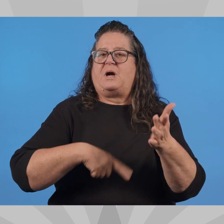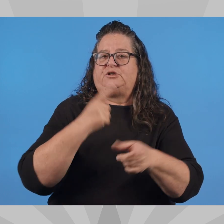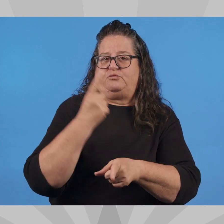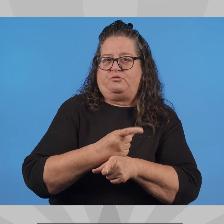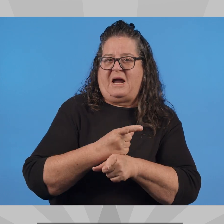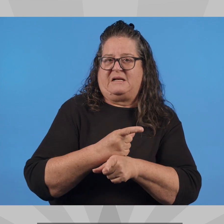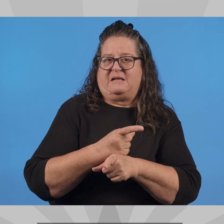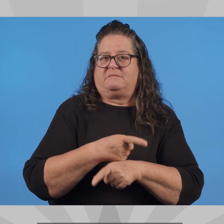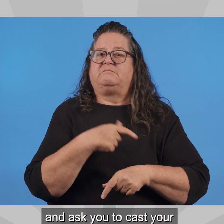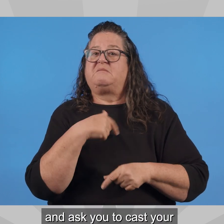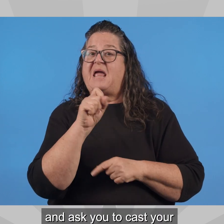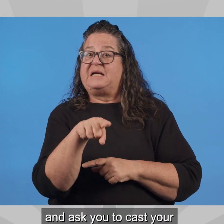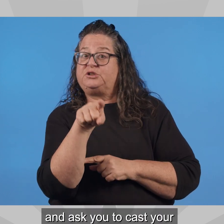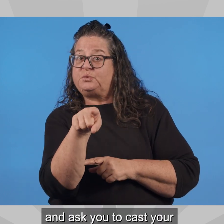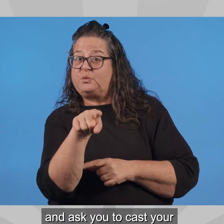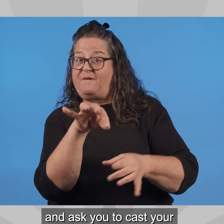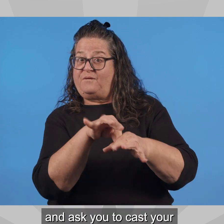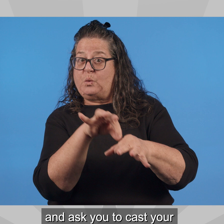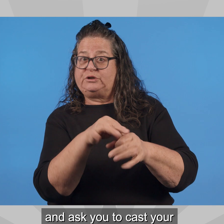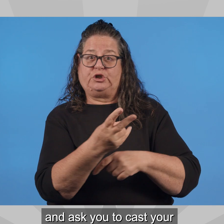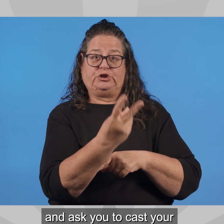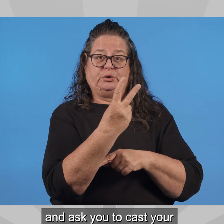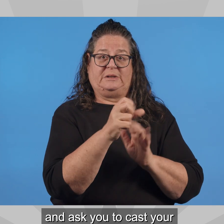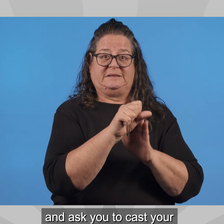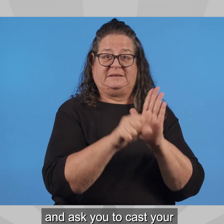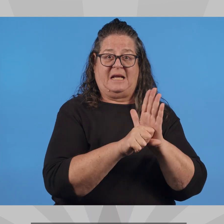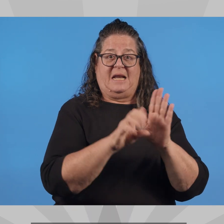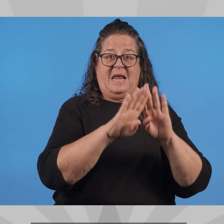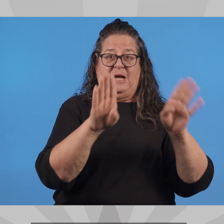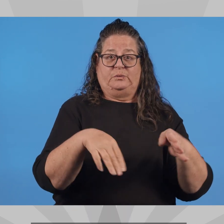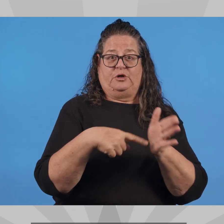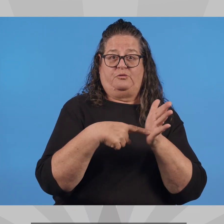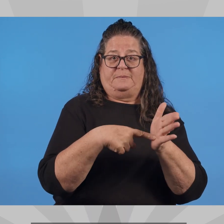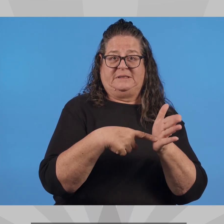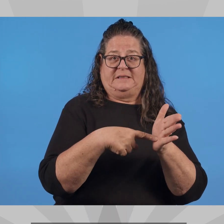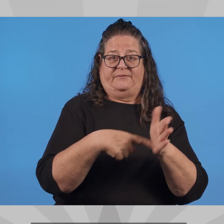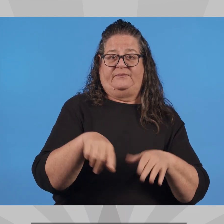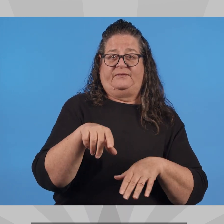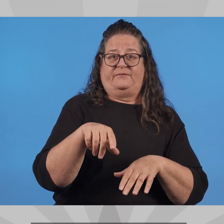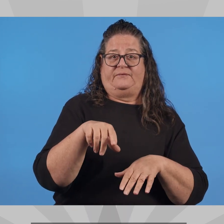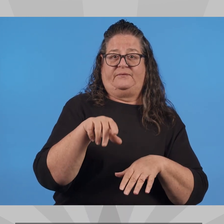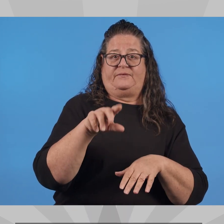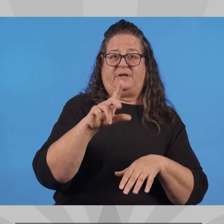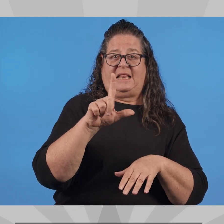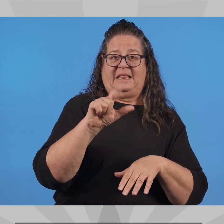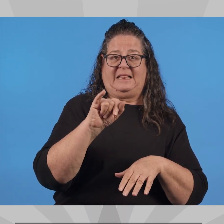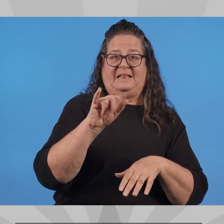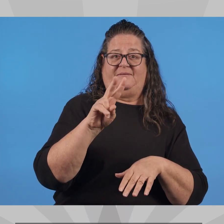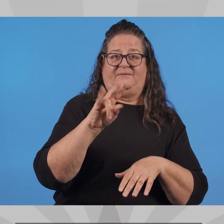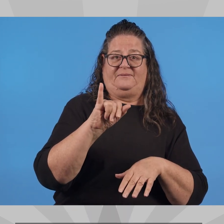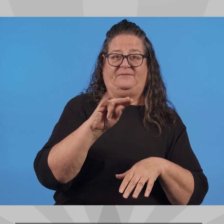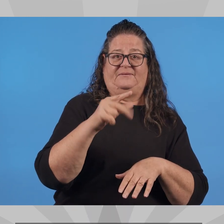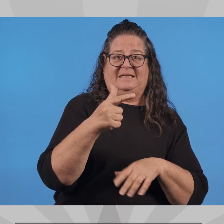I'll keep doing what is right and ask you to cast your 2 state house votes for Livingston and Pingerelli, Arizona's